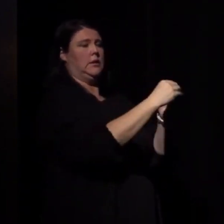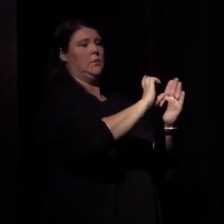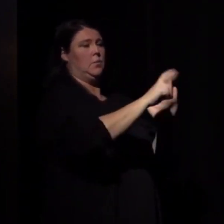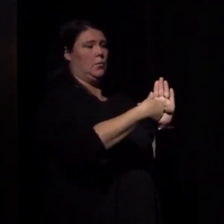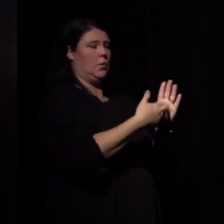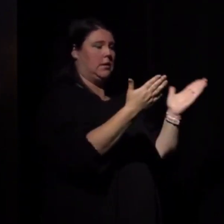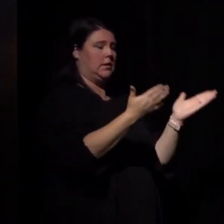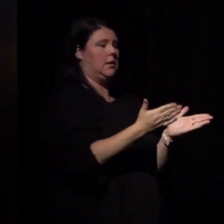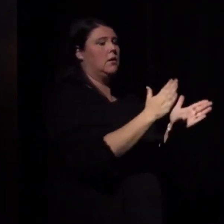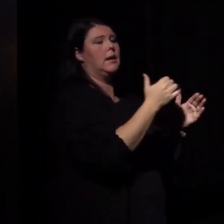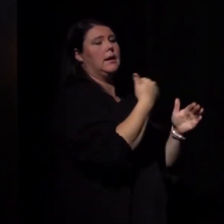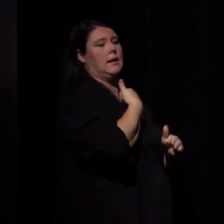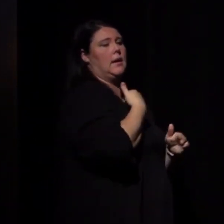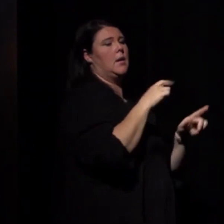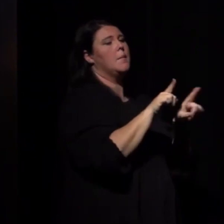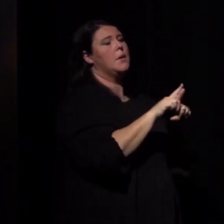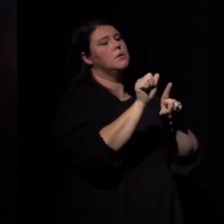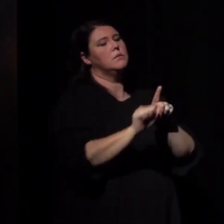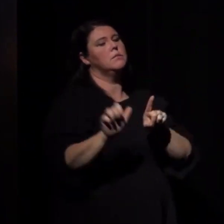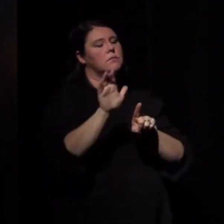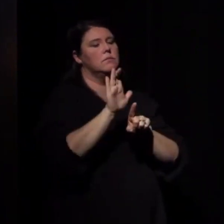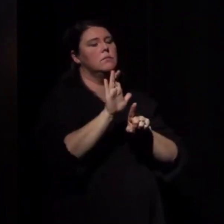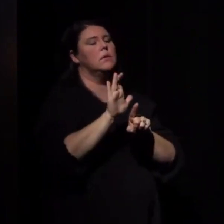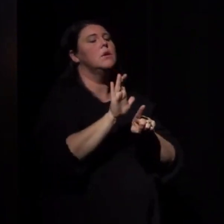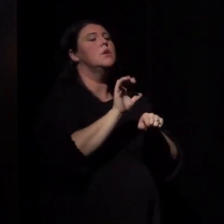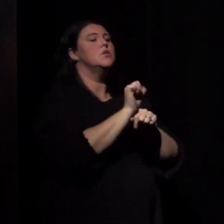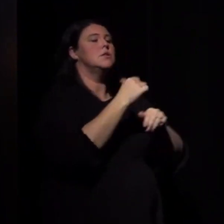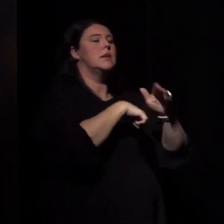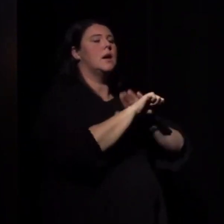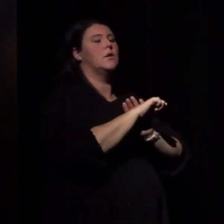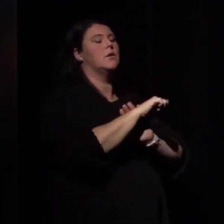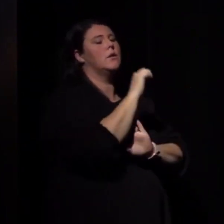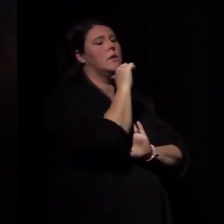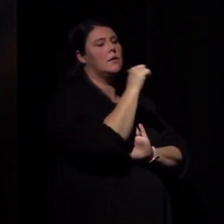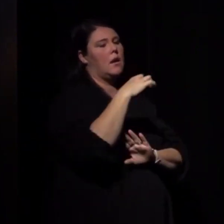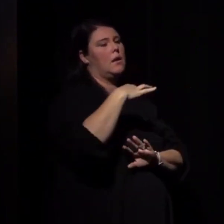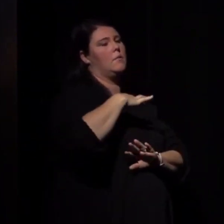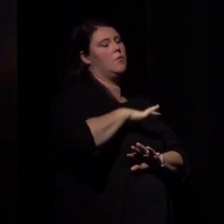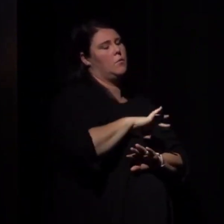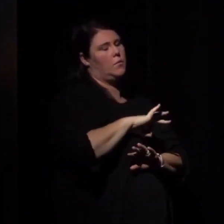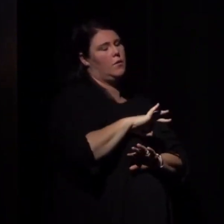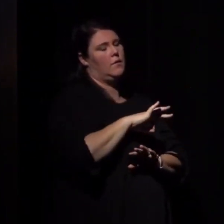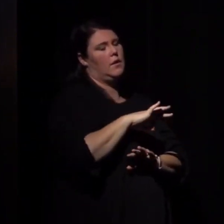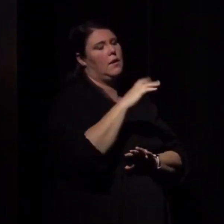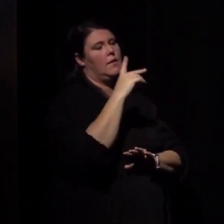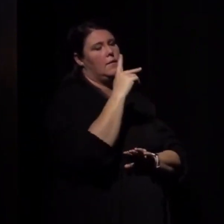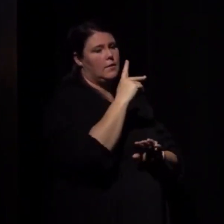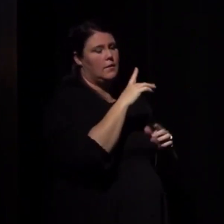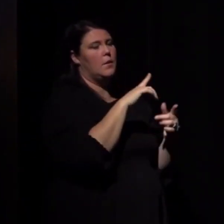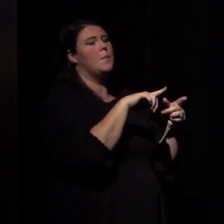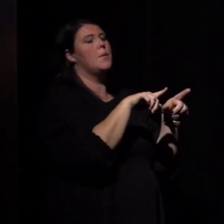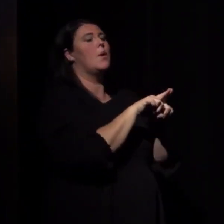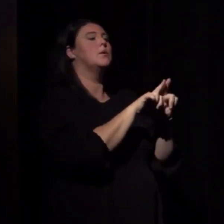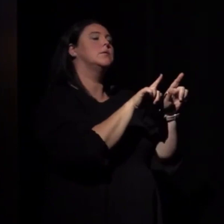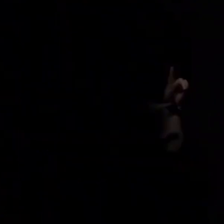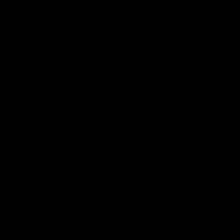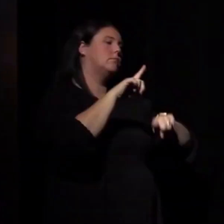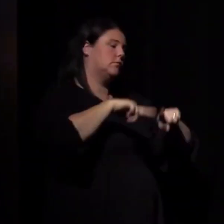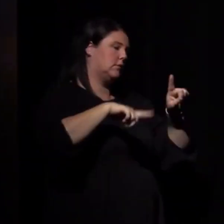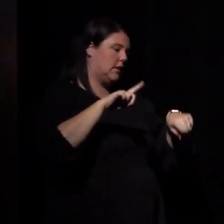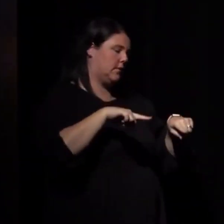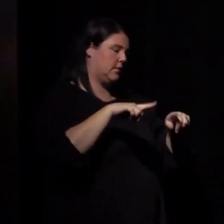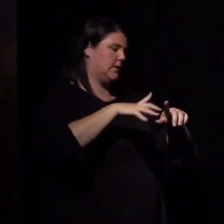and Asia, Lena has worked in non-for-profit consulting, education, philanthropy, and supplier diversity